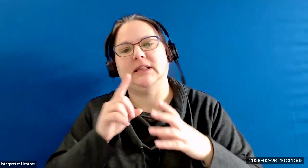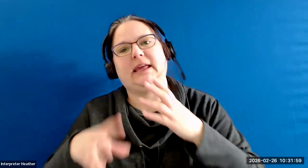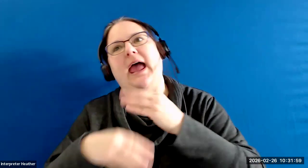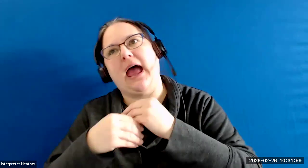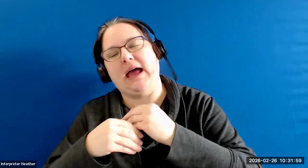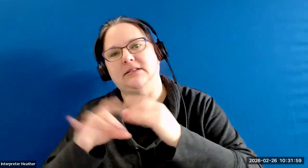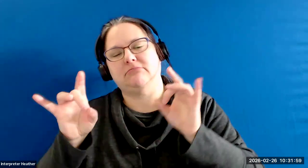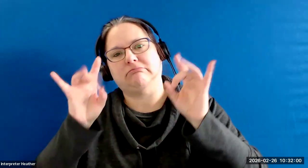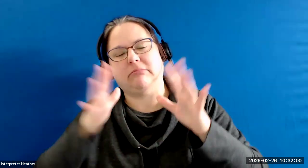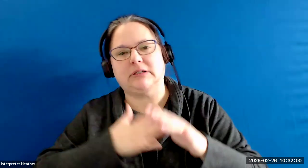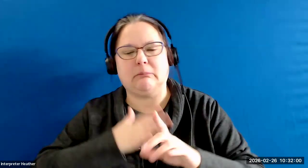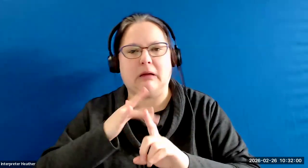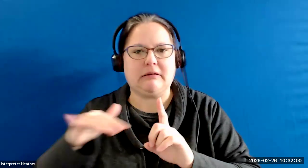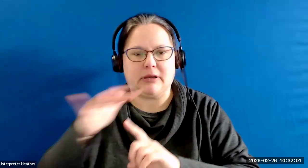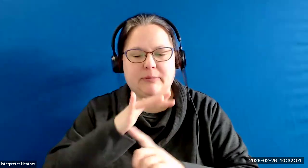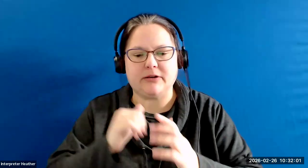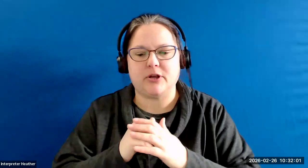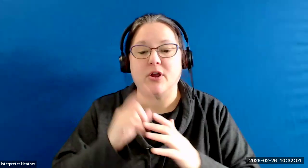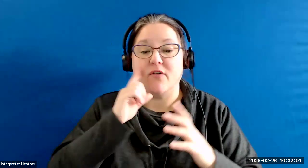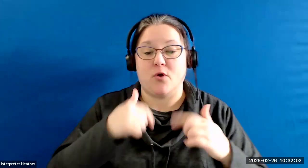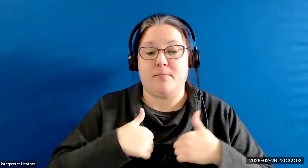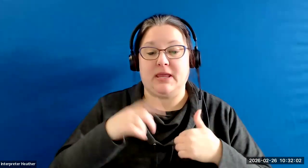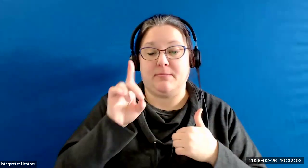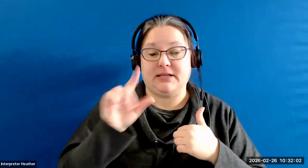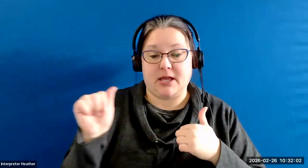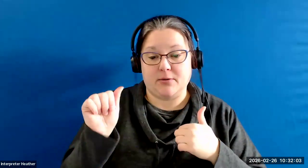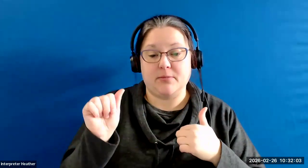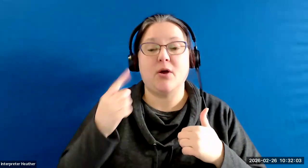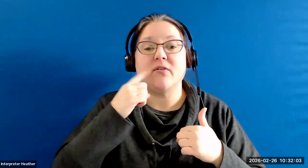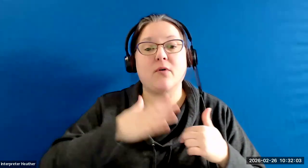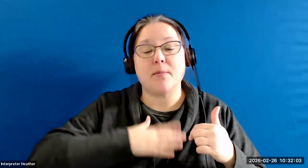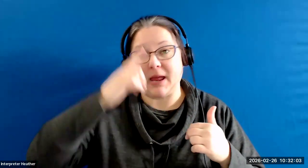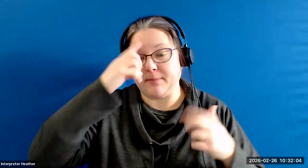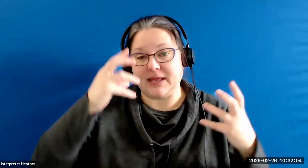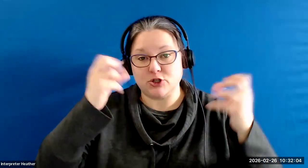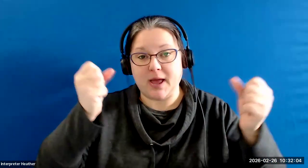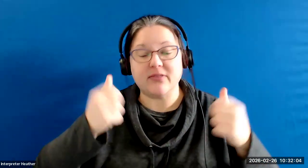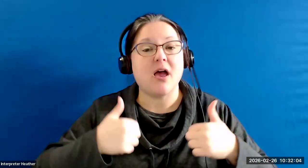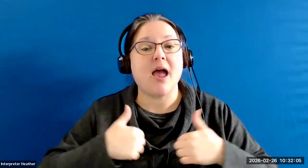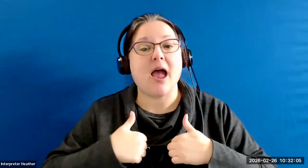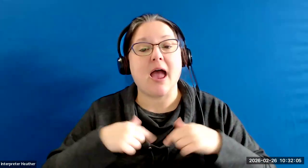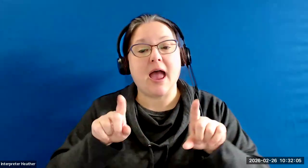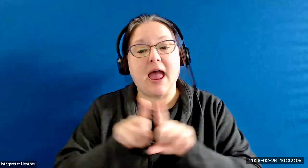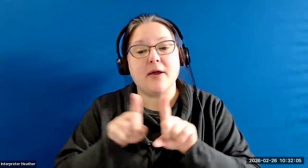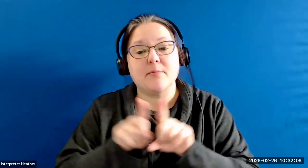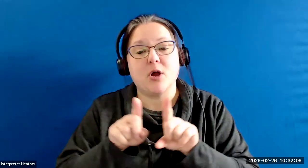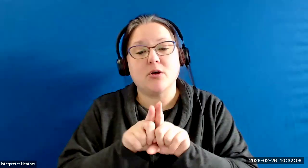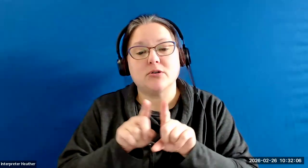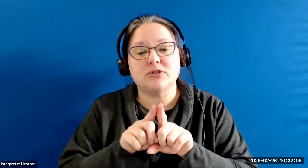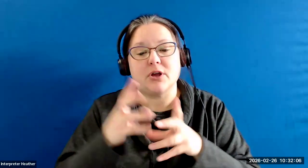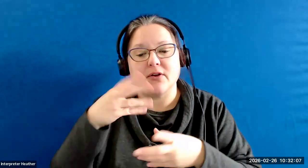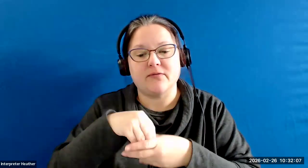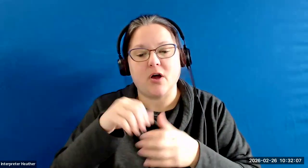And in terms of being disabled, in terms of mental health, I'm also a part of what we call the MAD